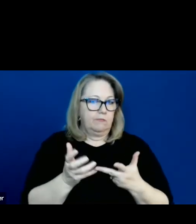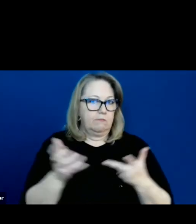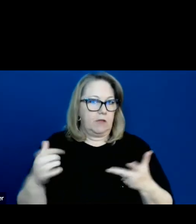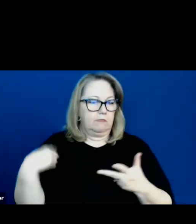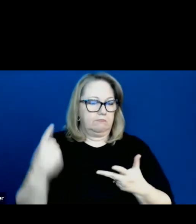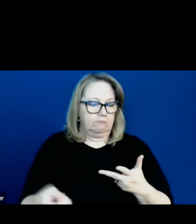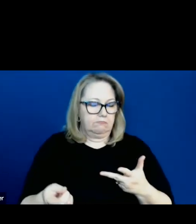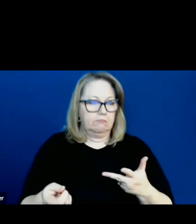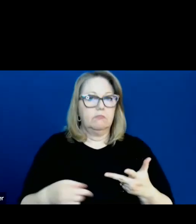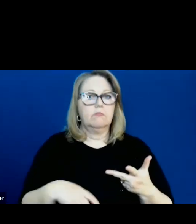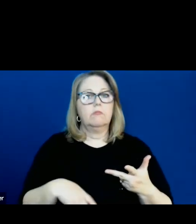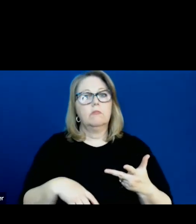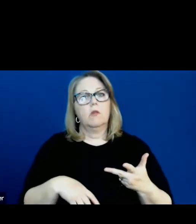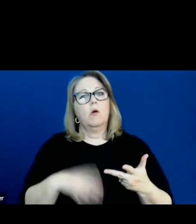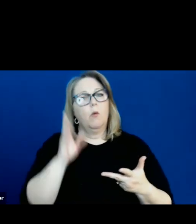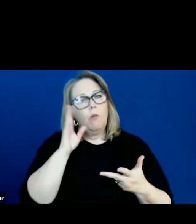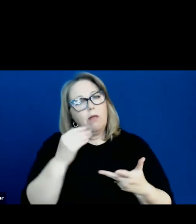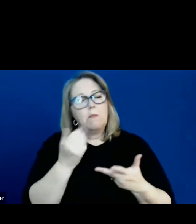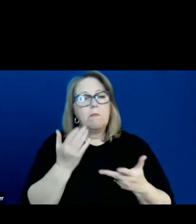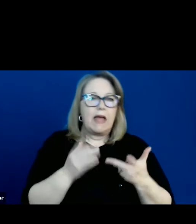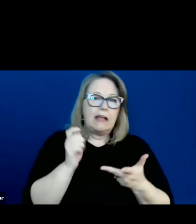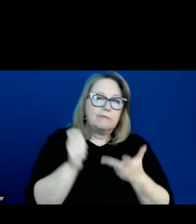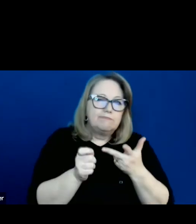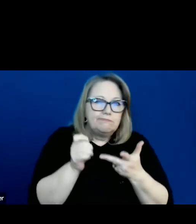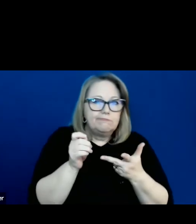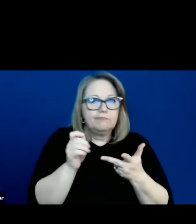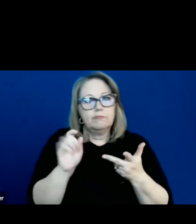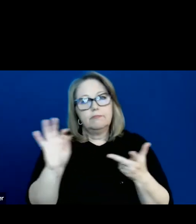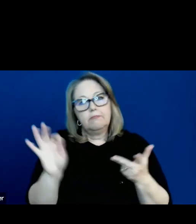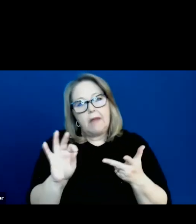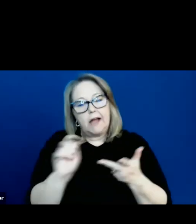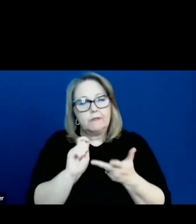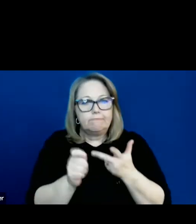with some adjustments that will be provided to the public in the full rollout.